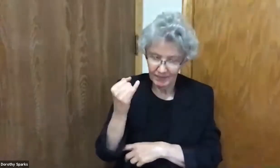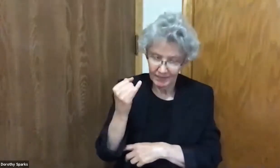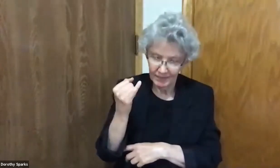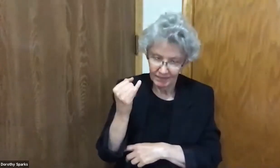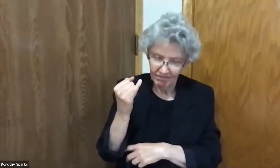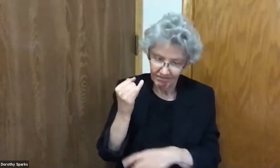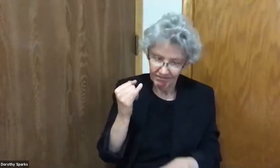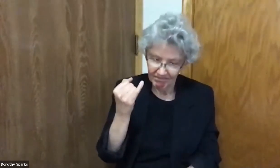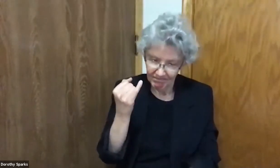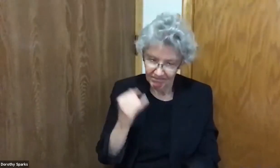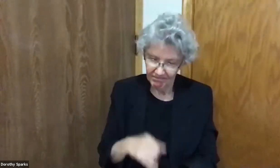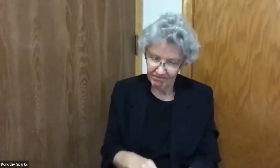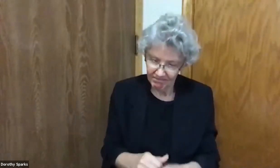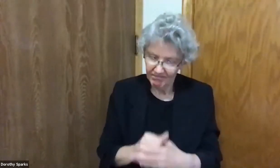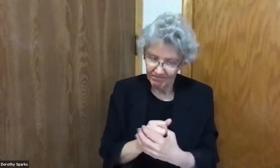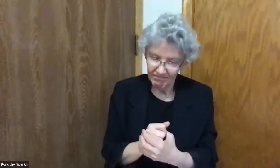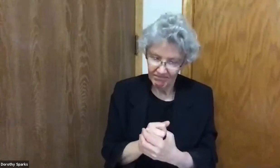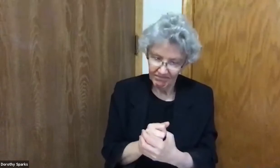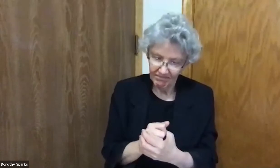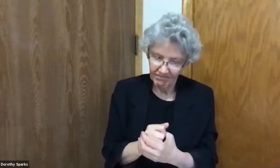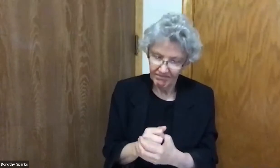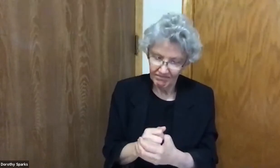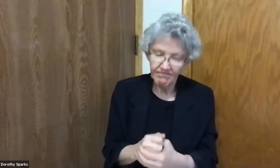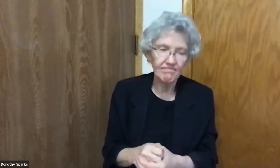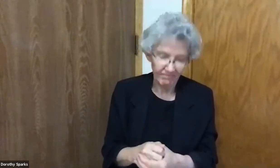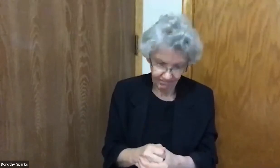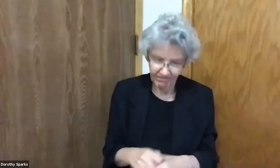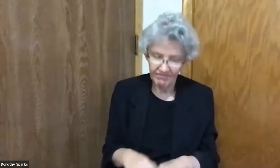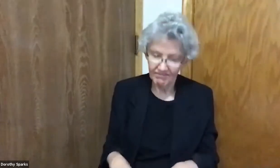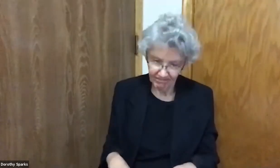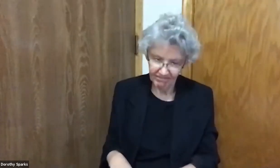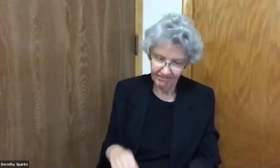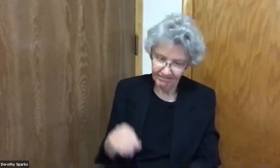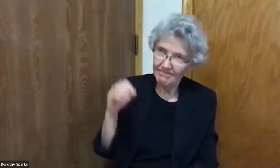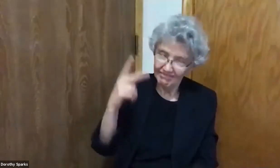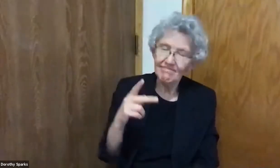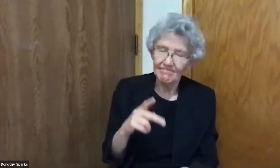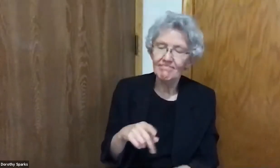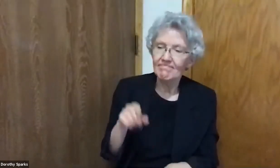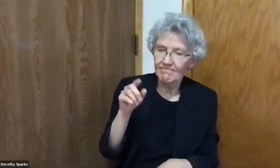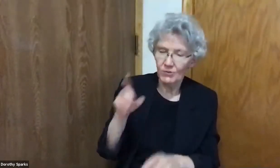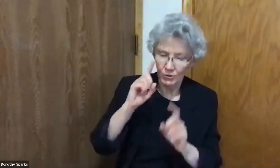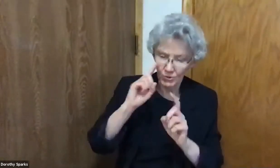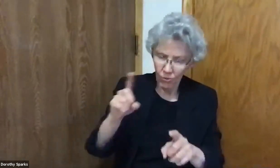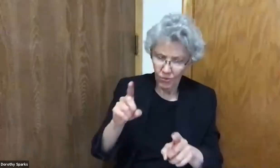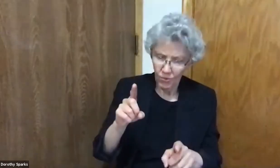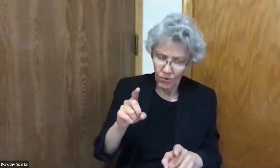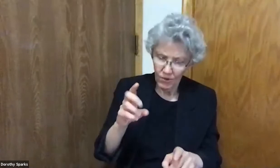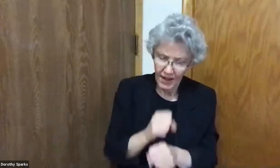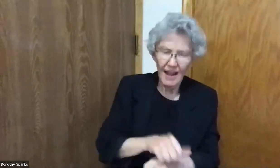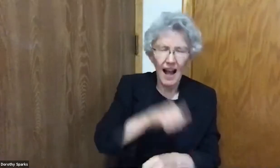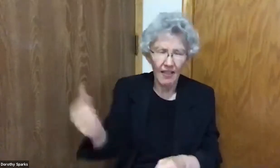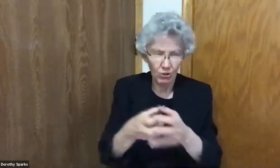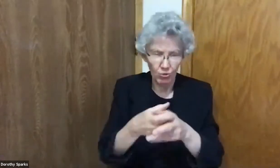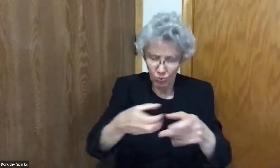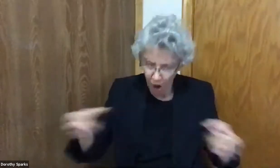I had told Baruch what to write on that first scroll, but the king had burned it. So the Lord told me